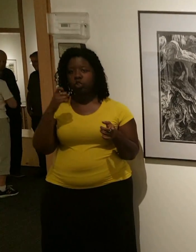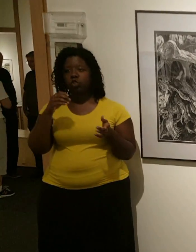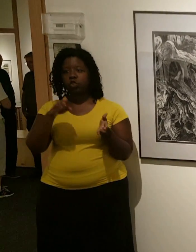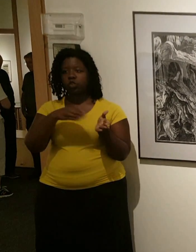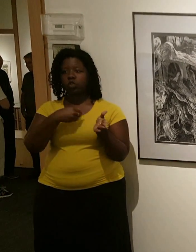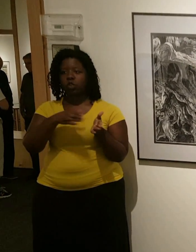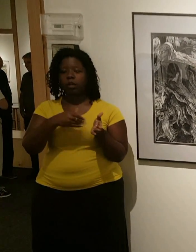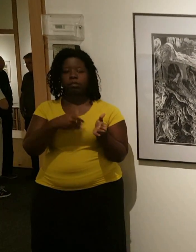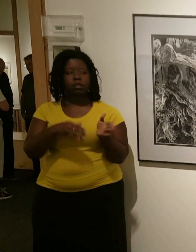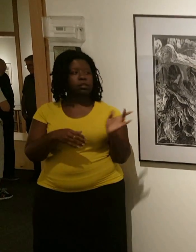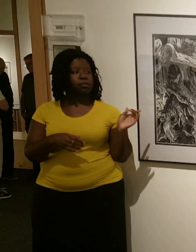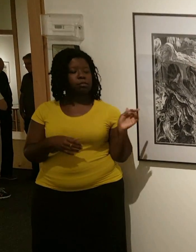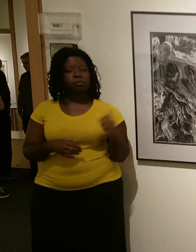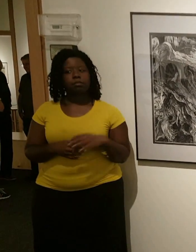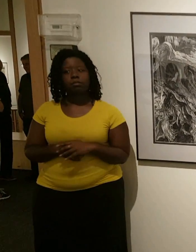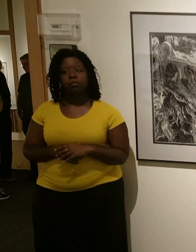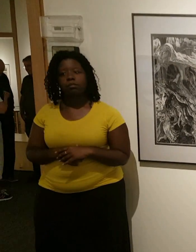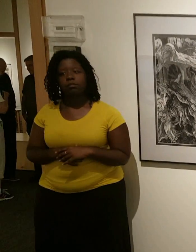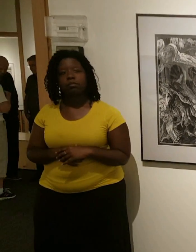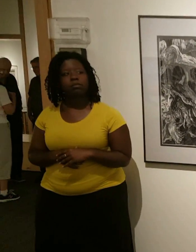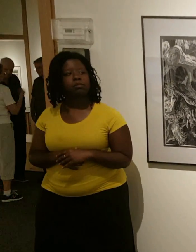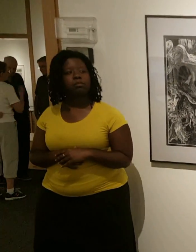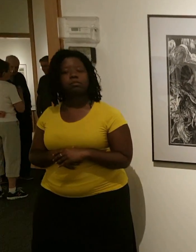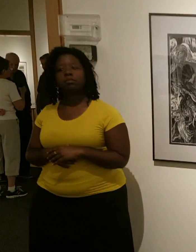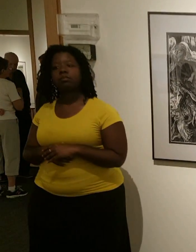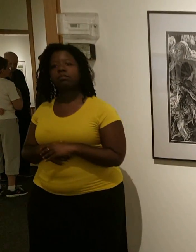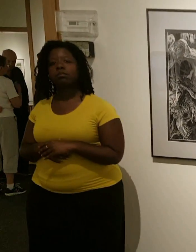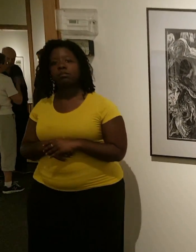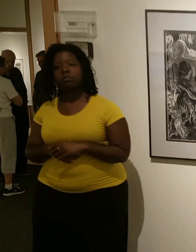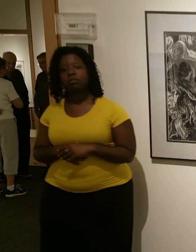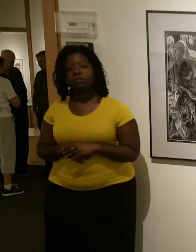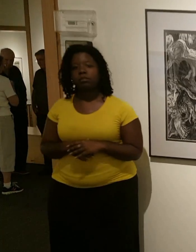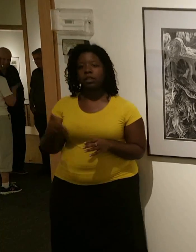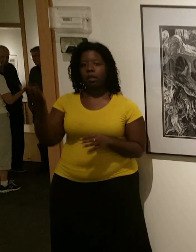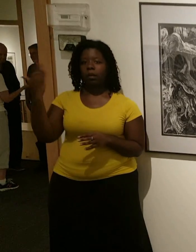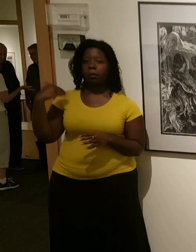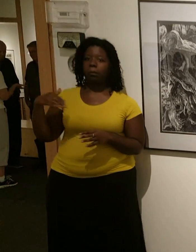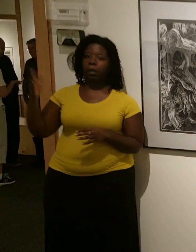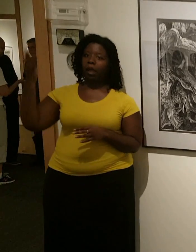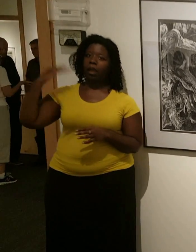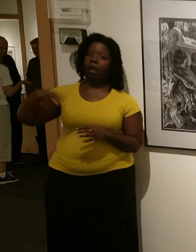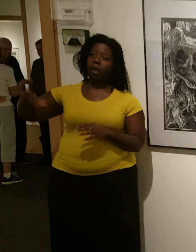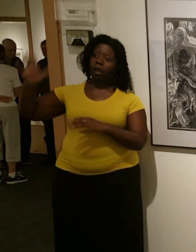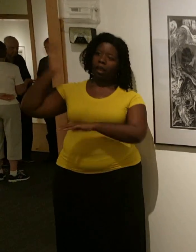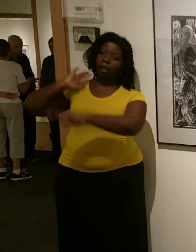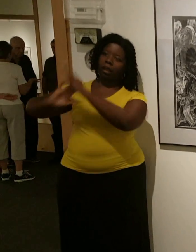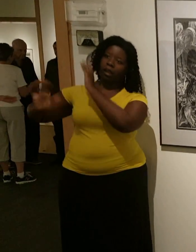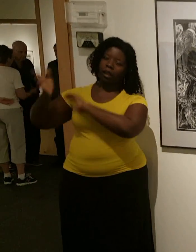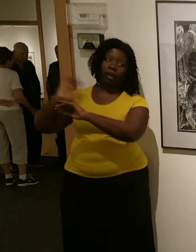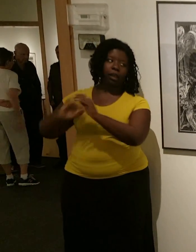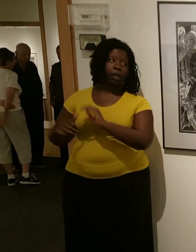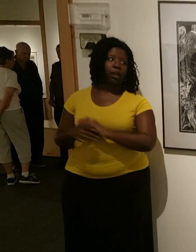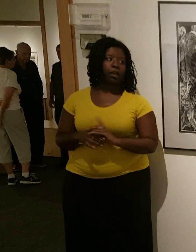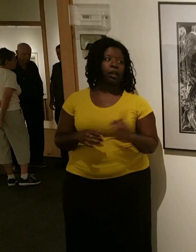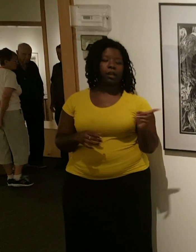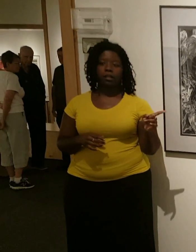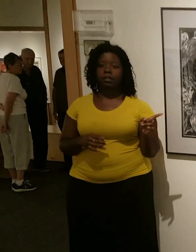Forum days. This is from Yeah, that goes back. a long time ago. So Becky Berenson has been around for a while too.